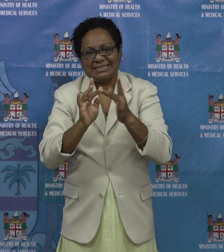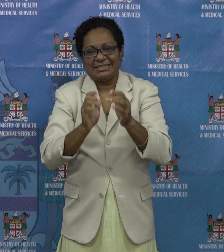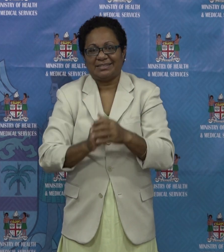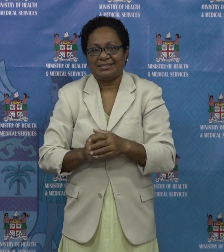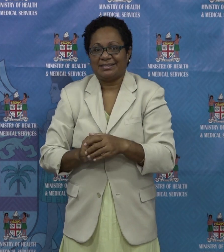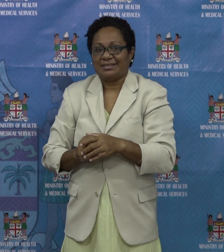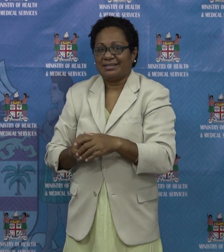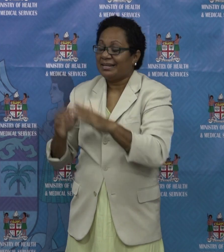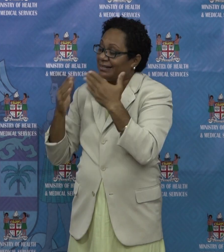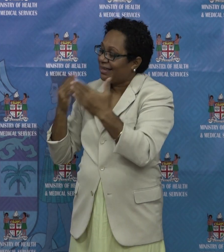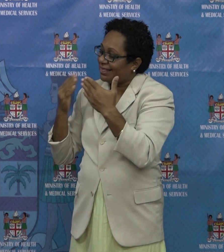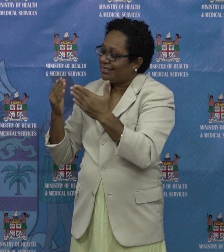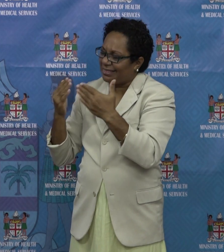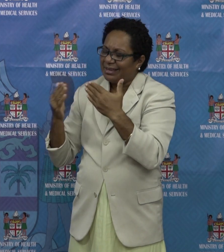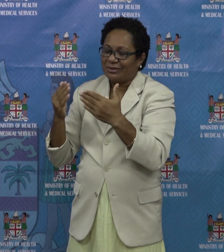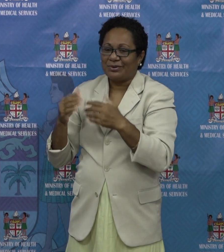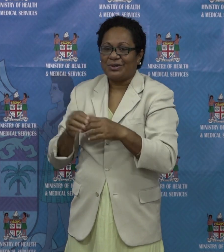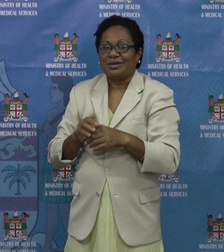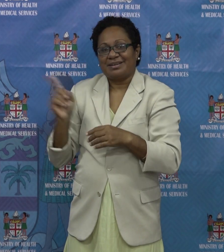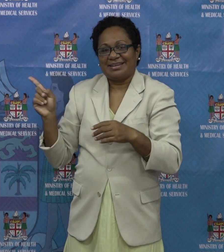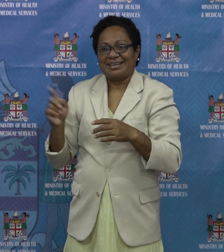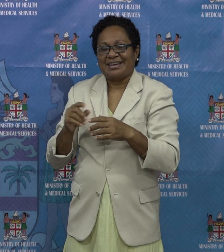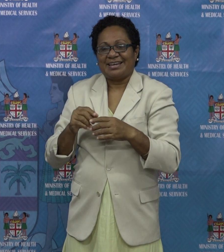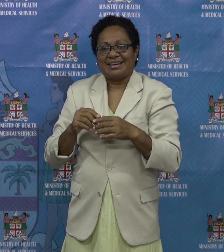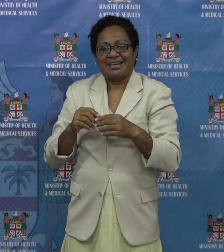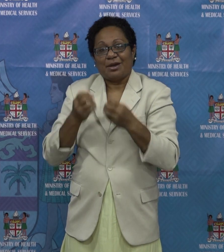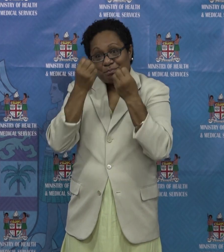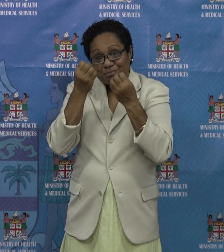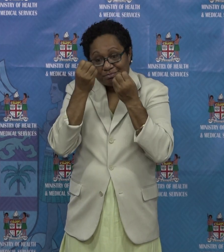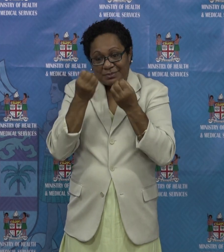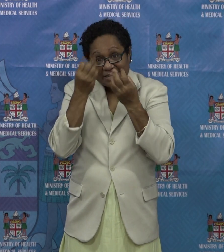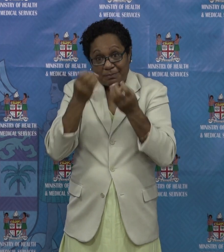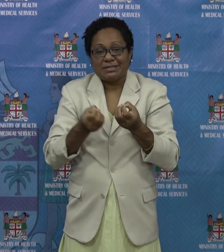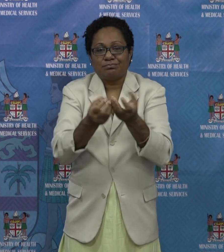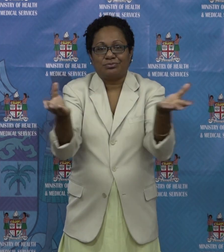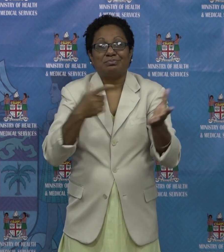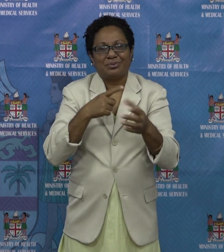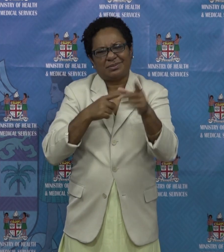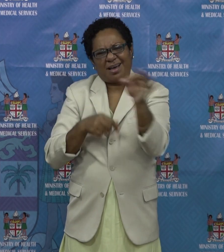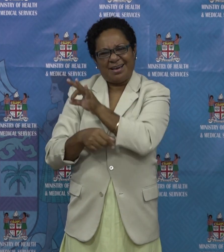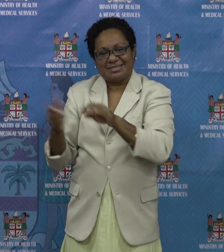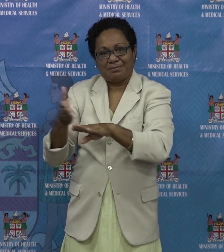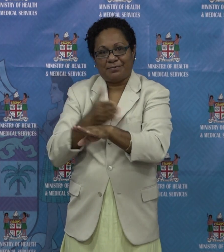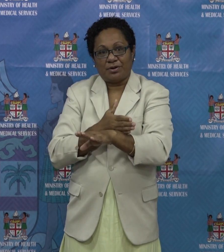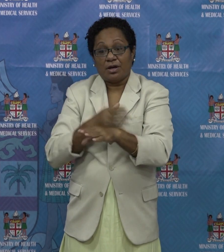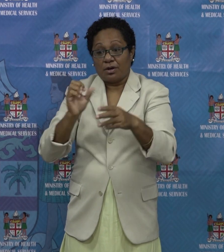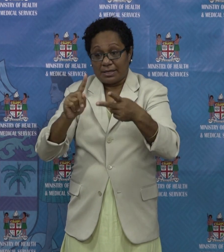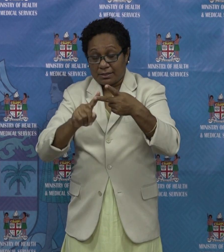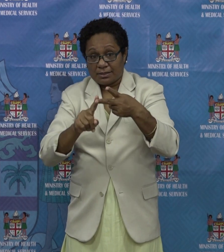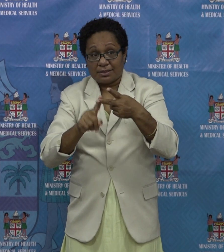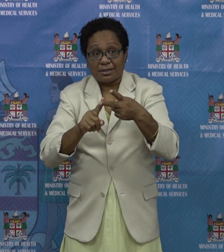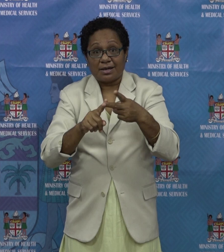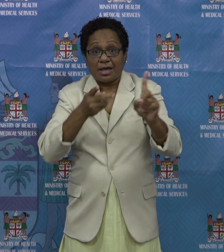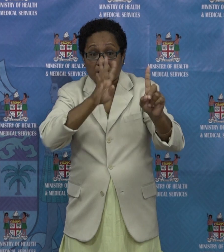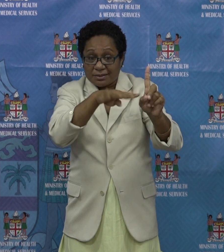to our requests for more information coming out of the government. My second question is to do with your contact tracing and fact-finding work this